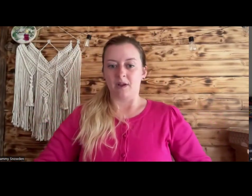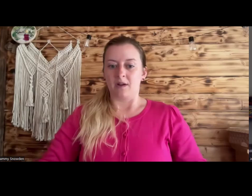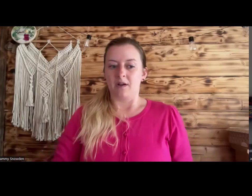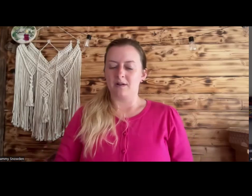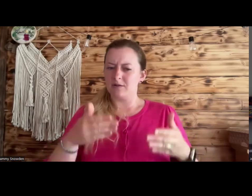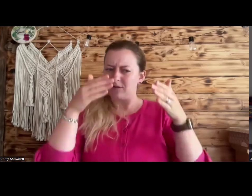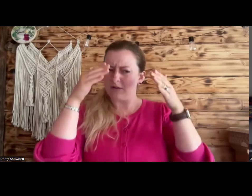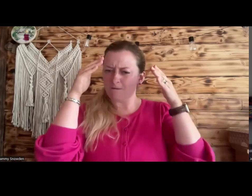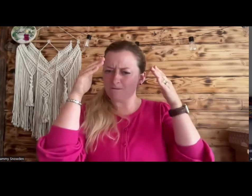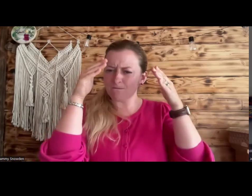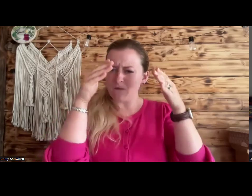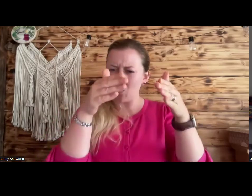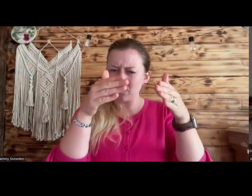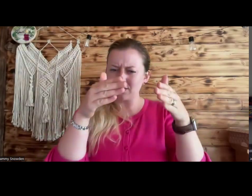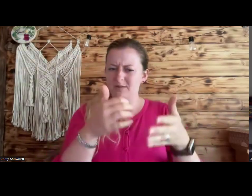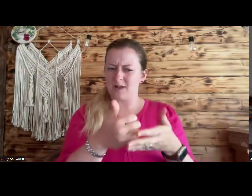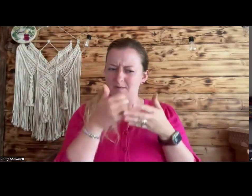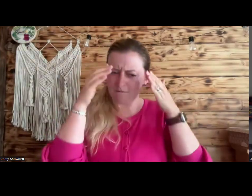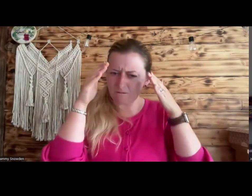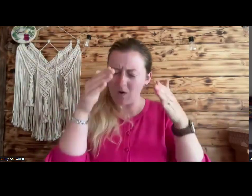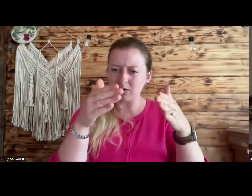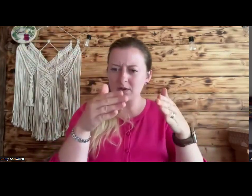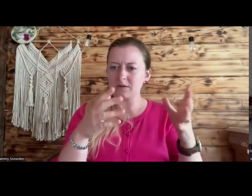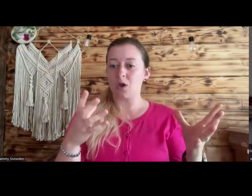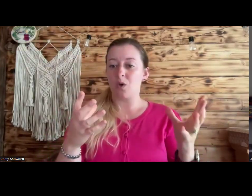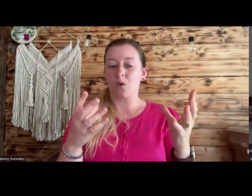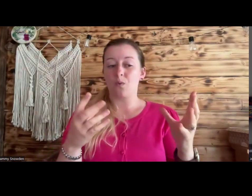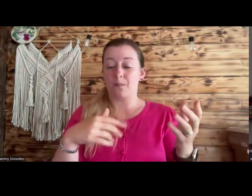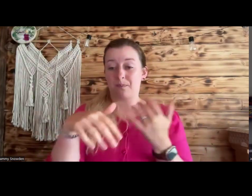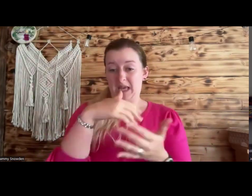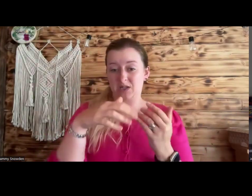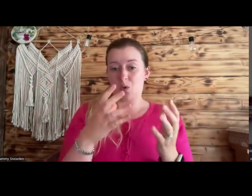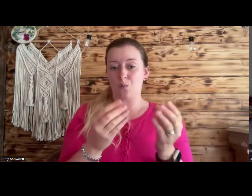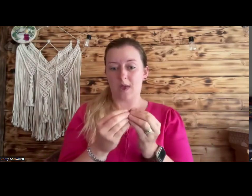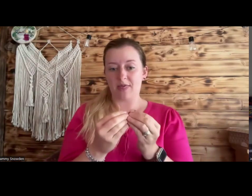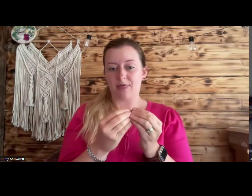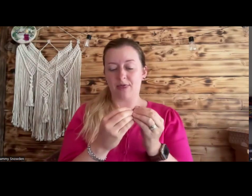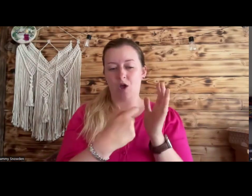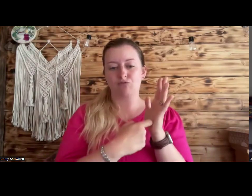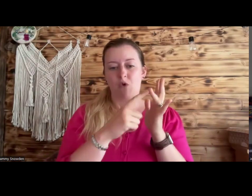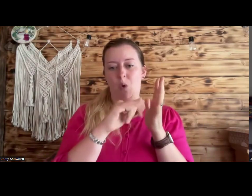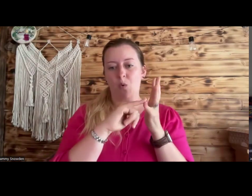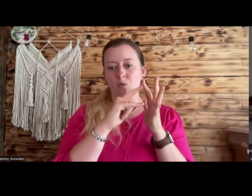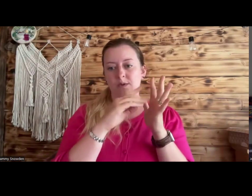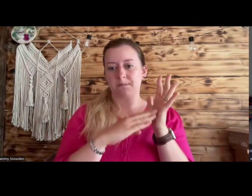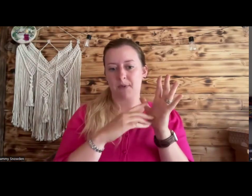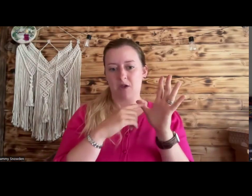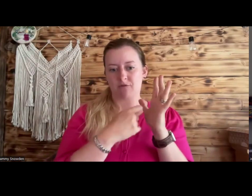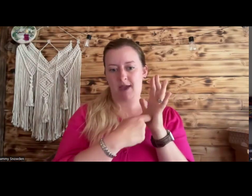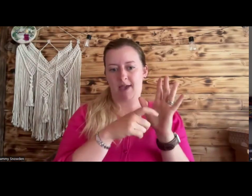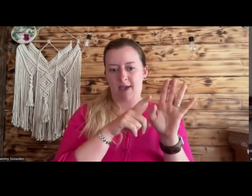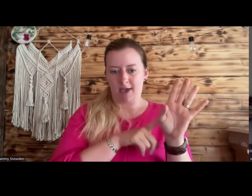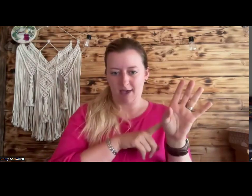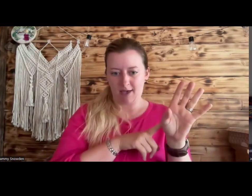companion oils are rosemary, lemon, and digestion. So it can be used all three ways: